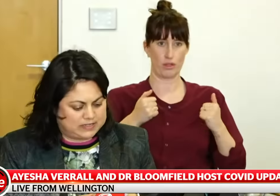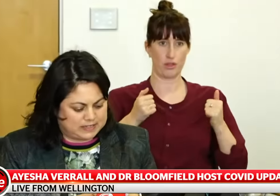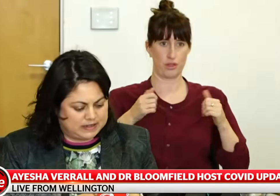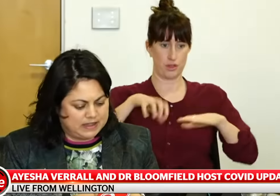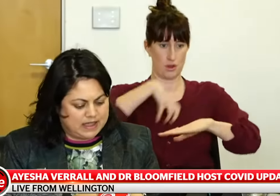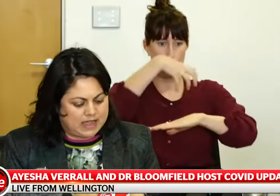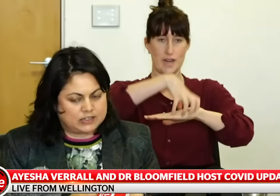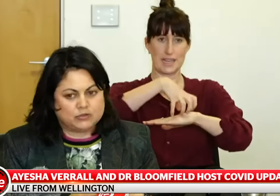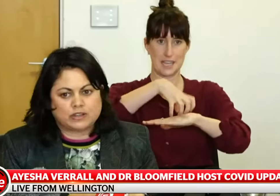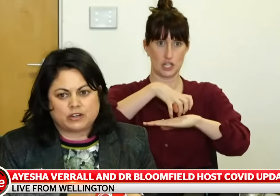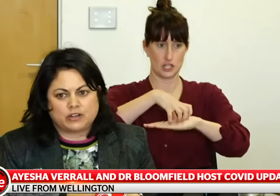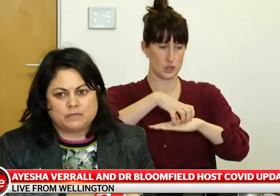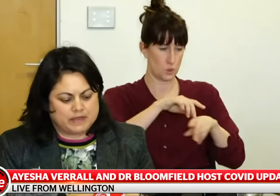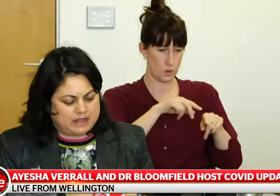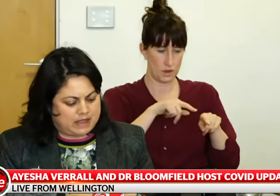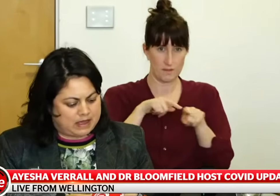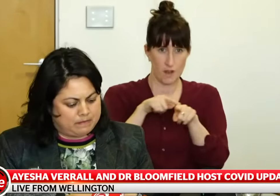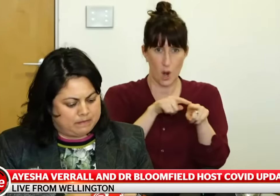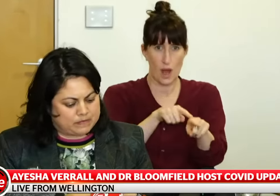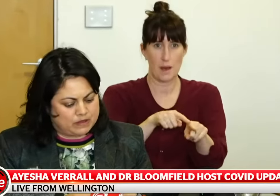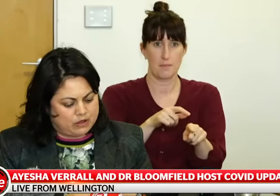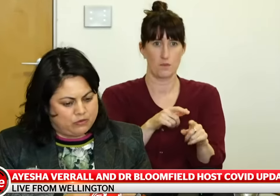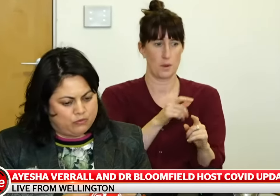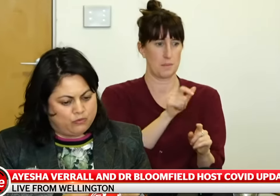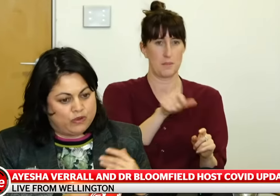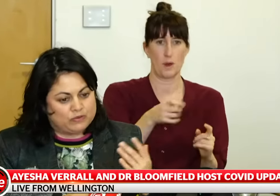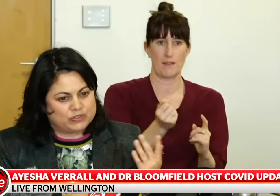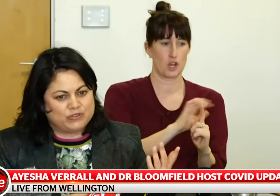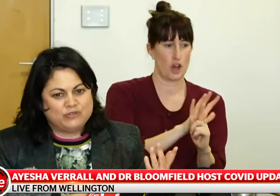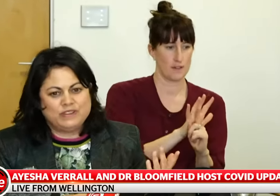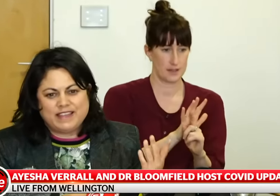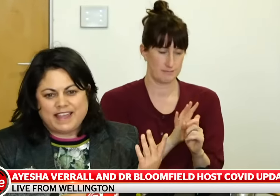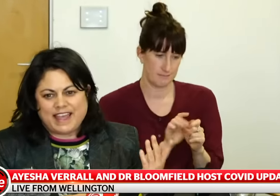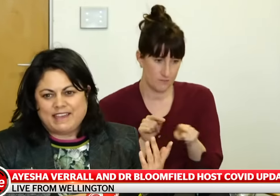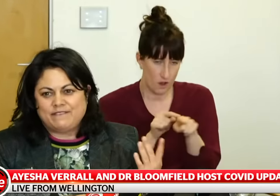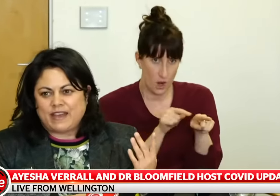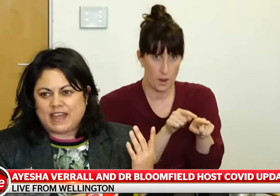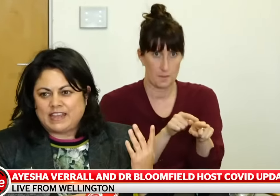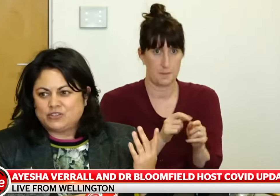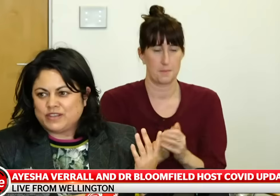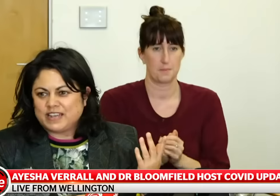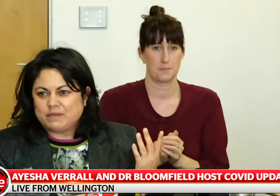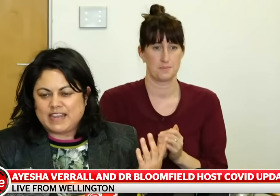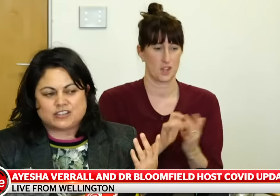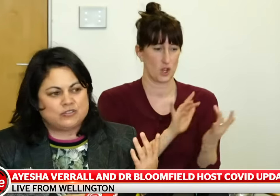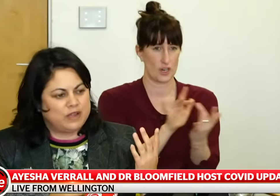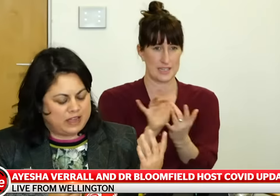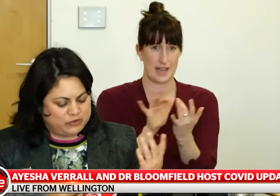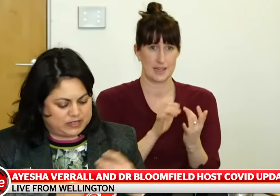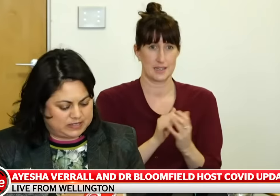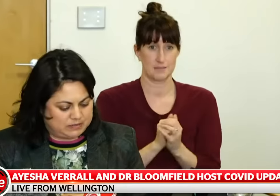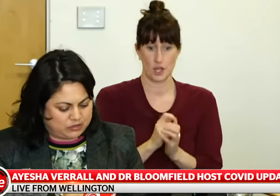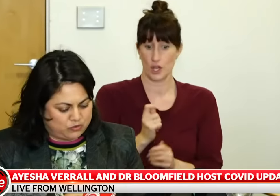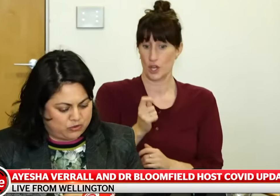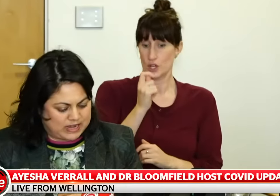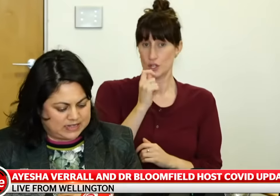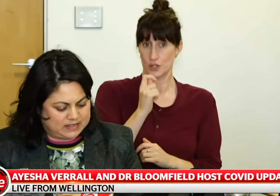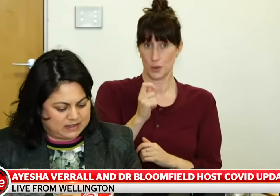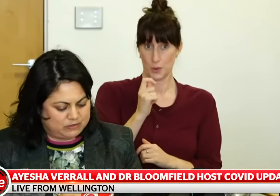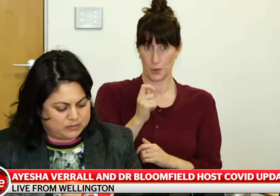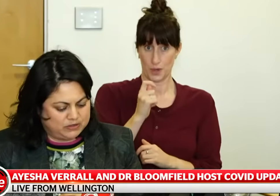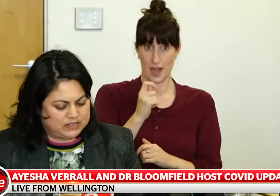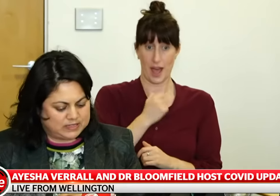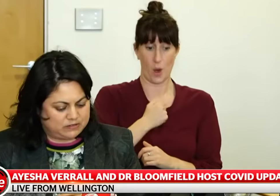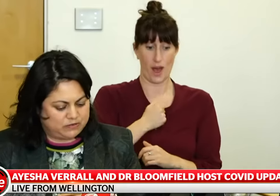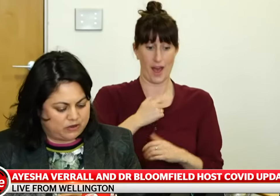contact tracing to occur. We will soon have a joined-up national health system to coordinate